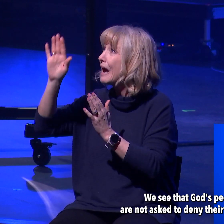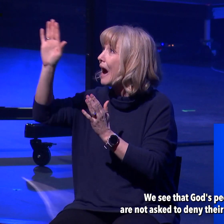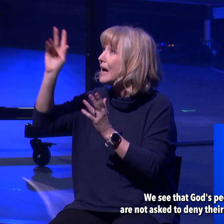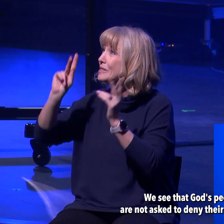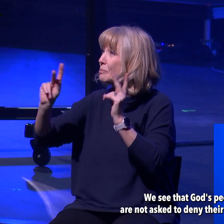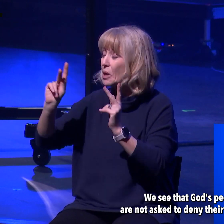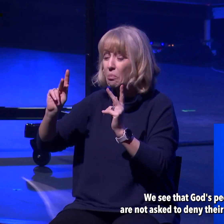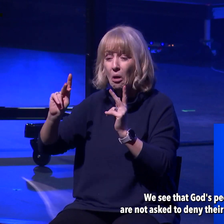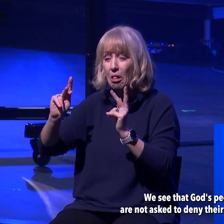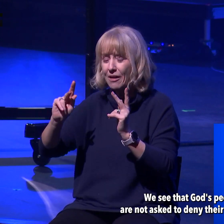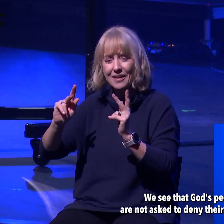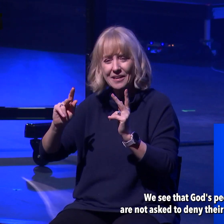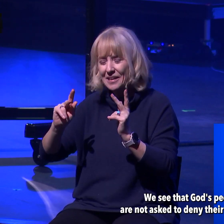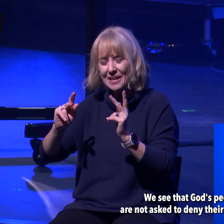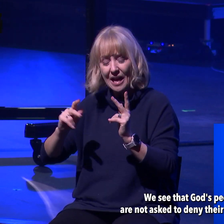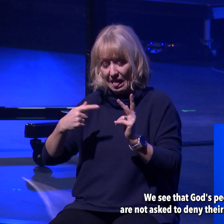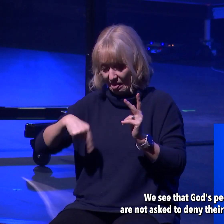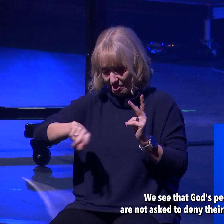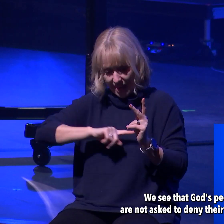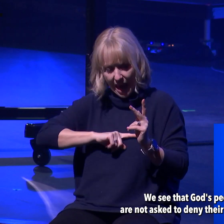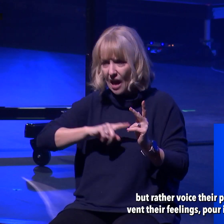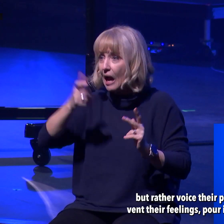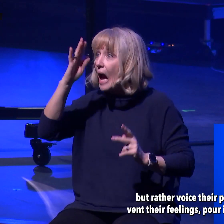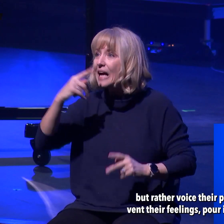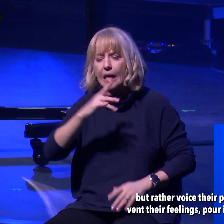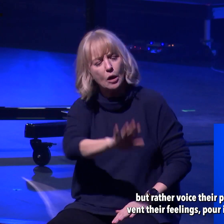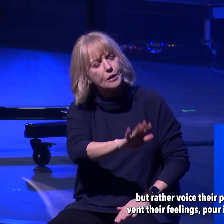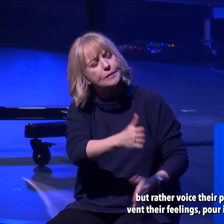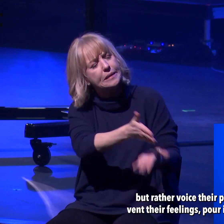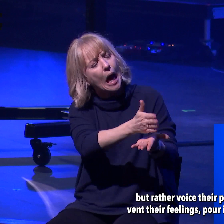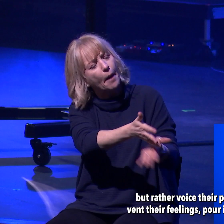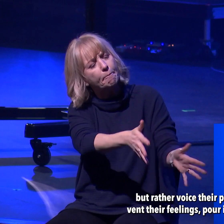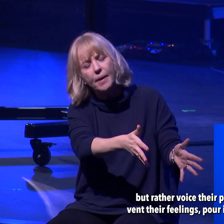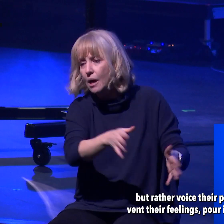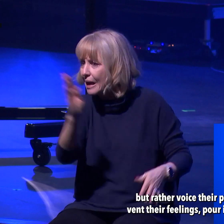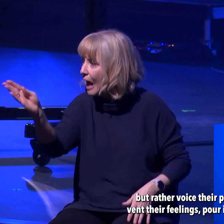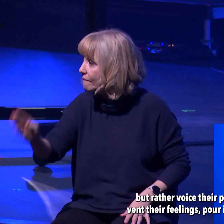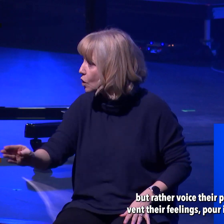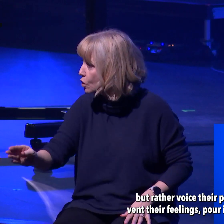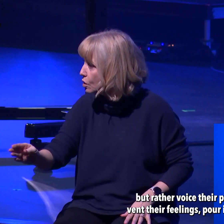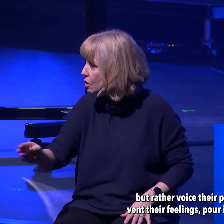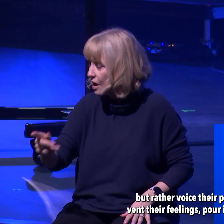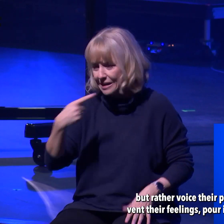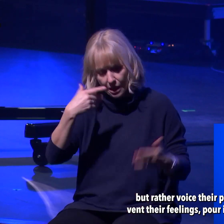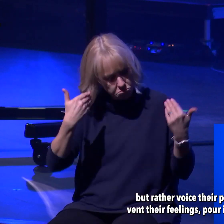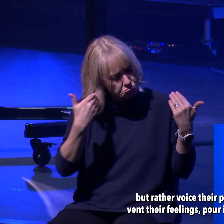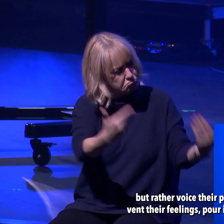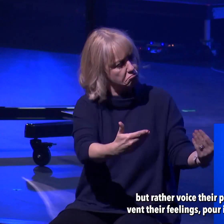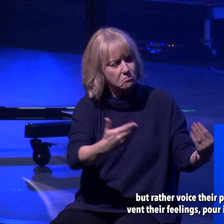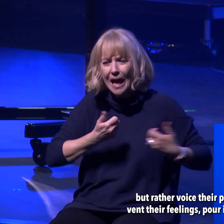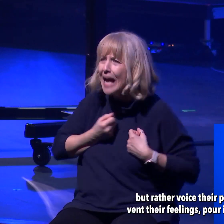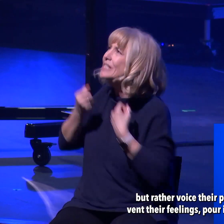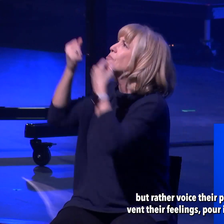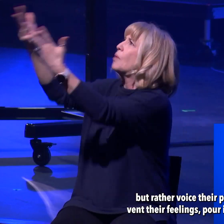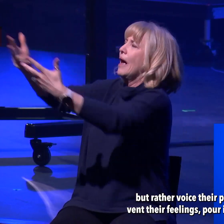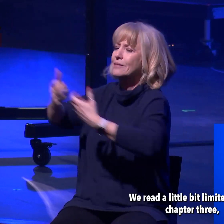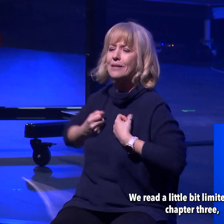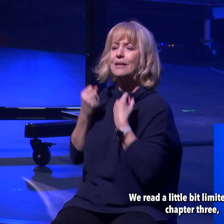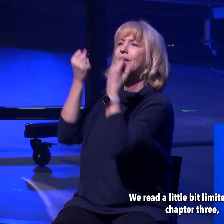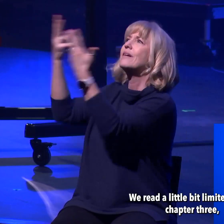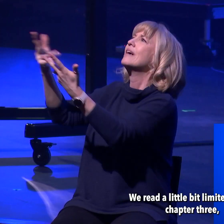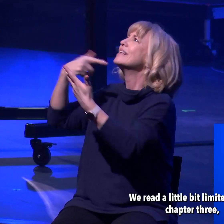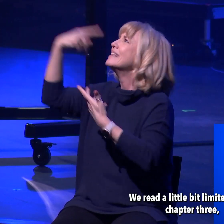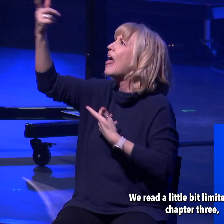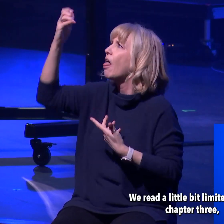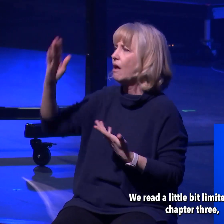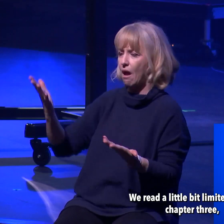are not asked to deny their emotions, but rather voice their protest, vent their feelings, pour it all out.